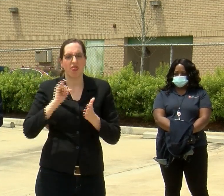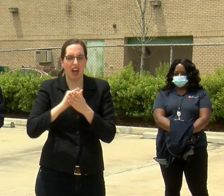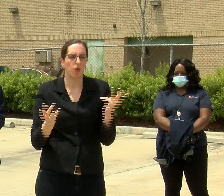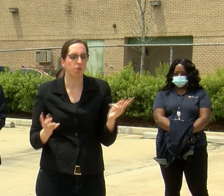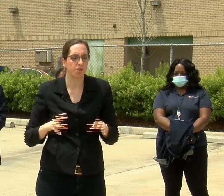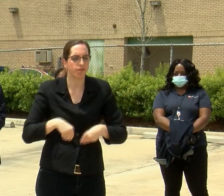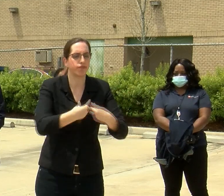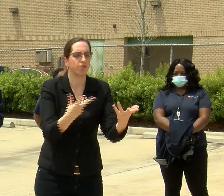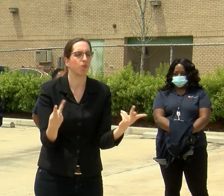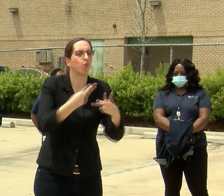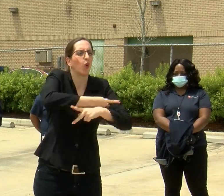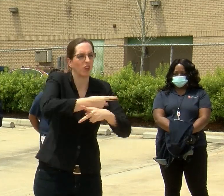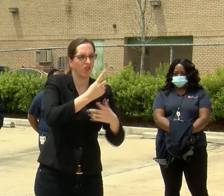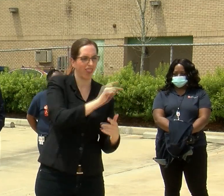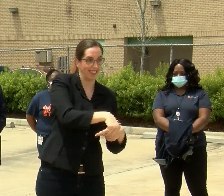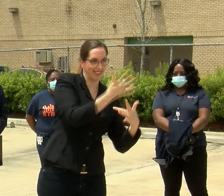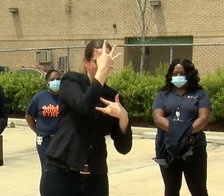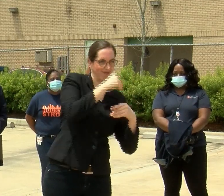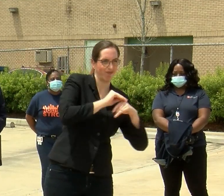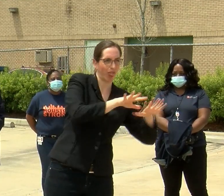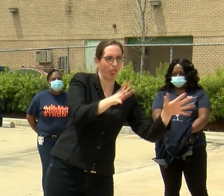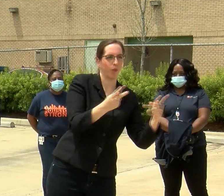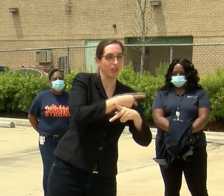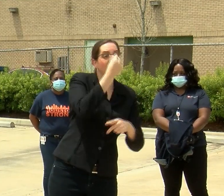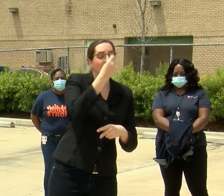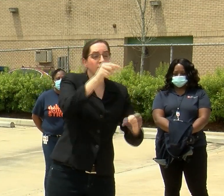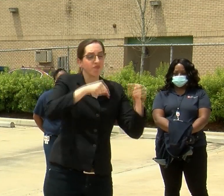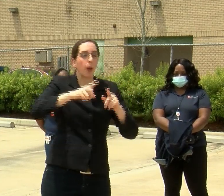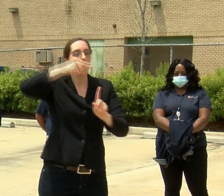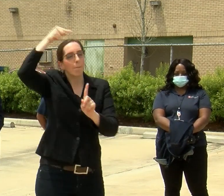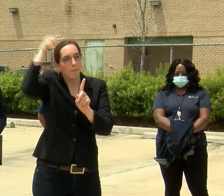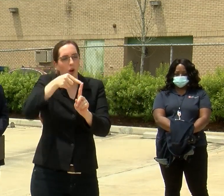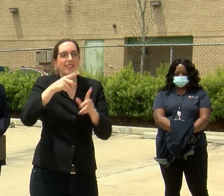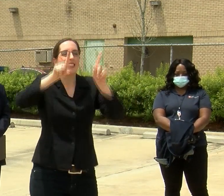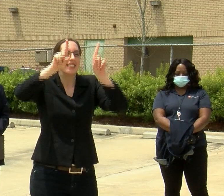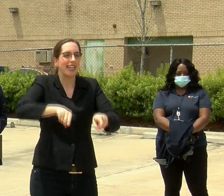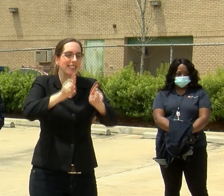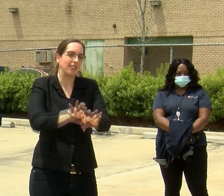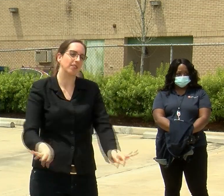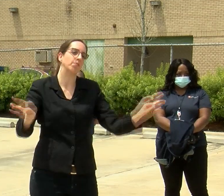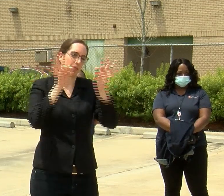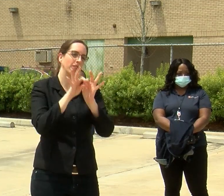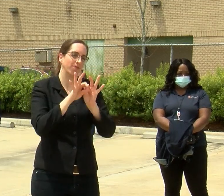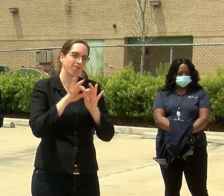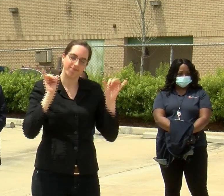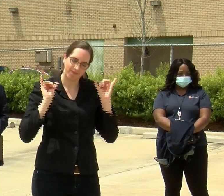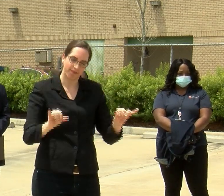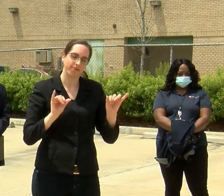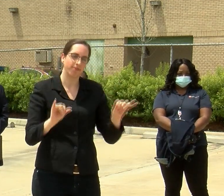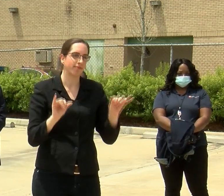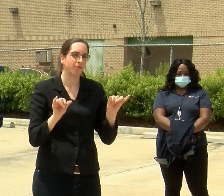this problem. Second point, testing matters. Hasn't the world changed? Now the most important thing you can